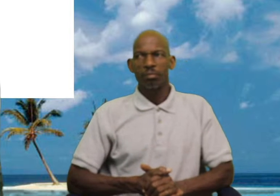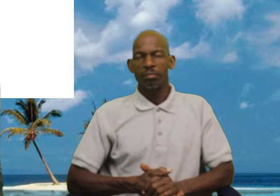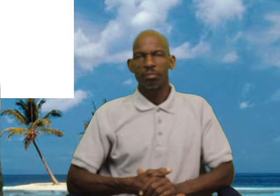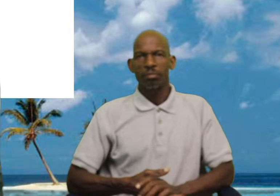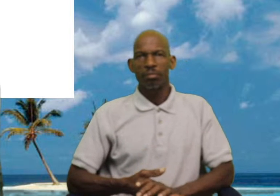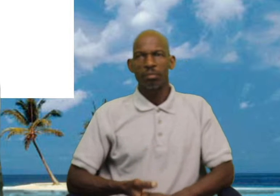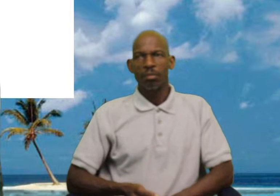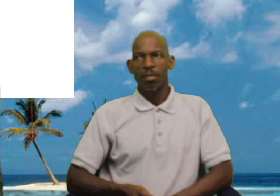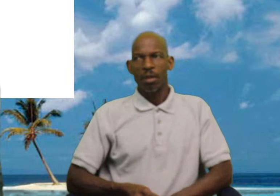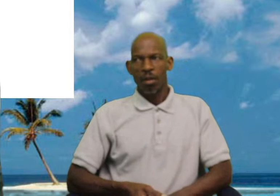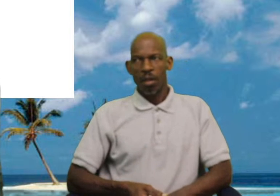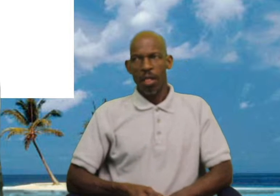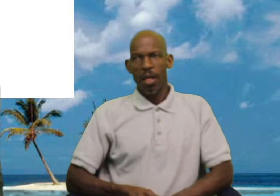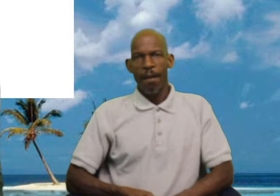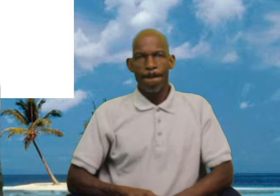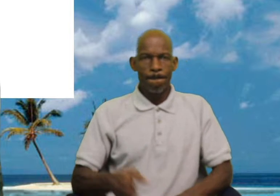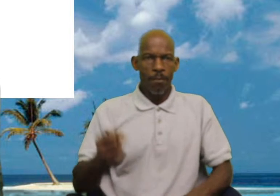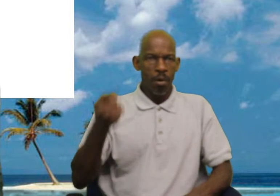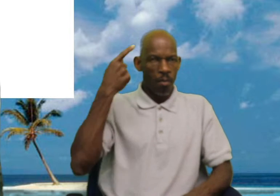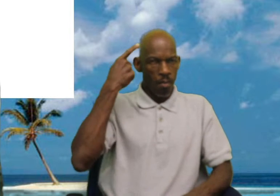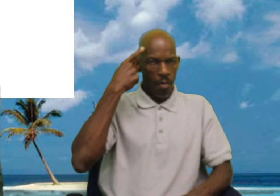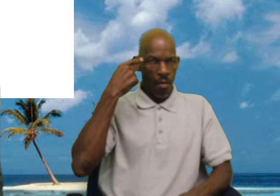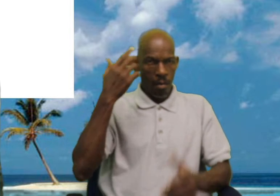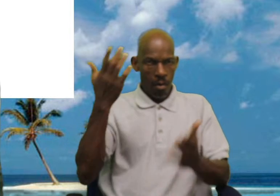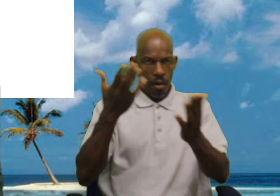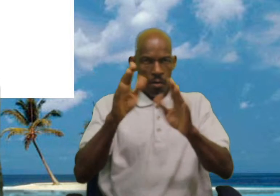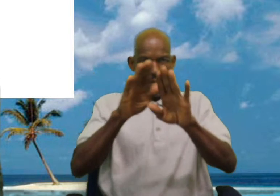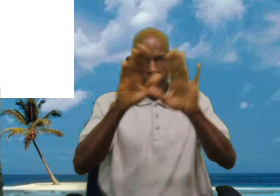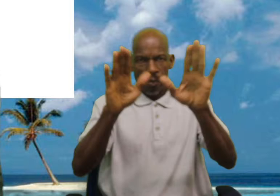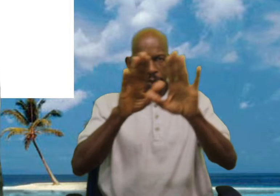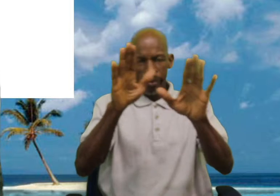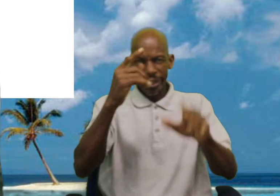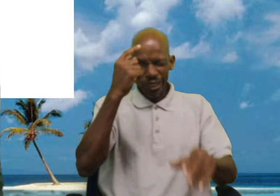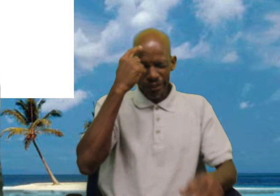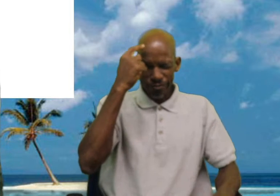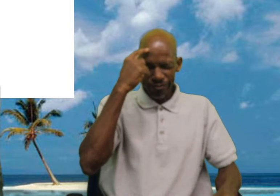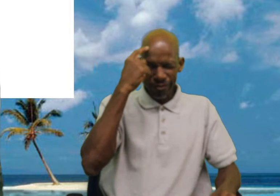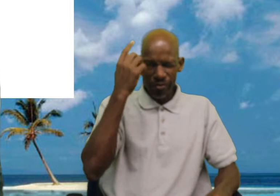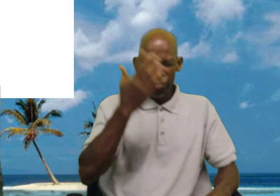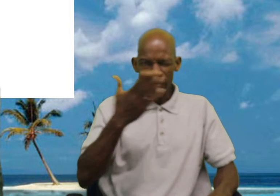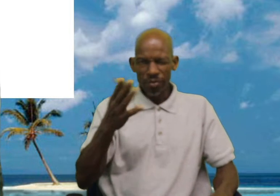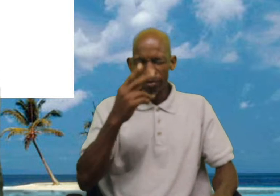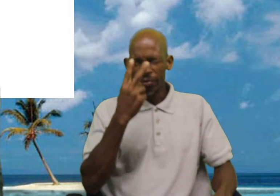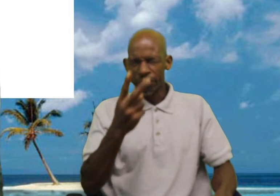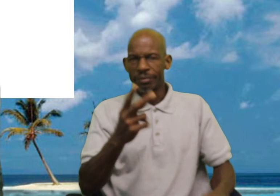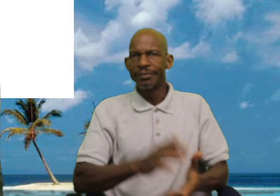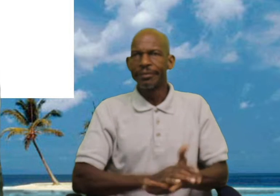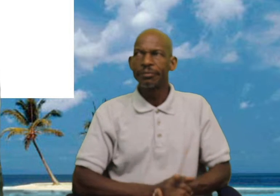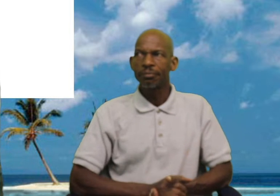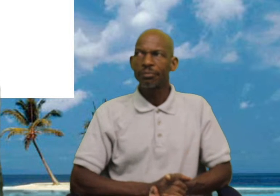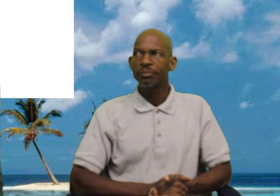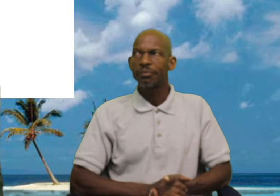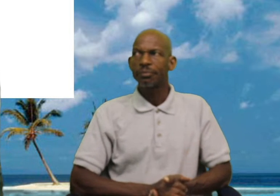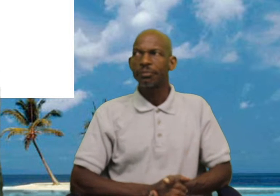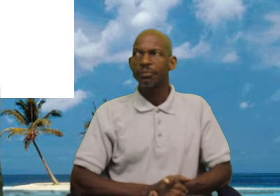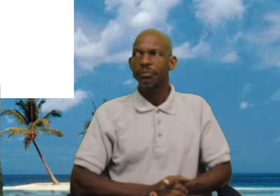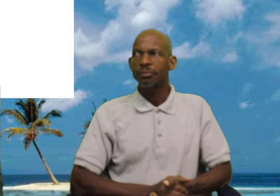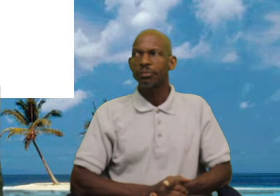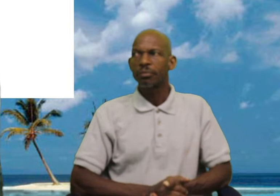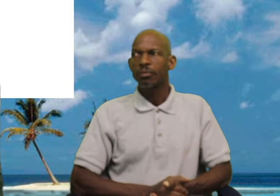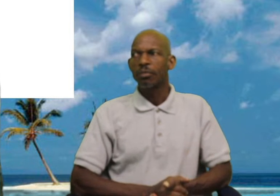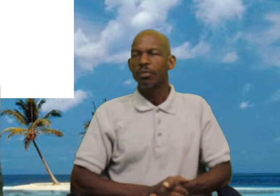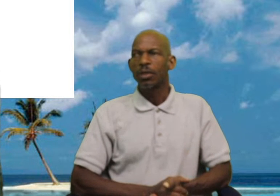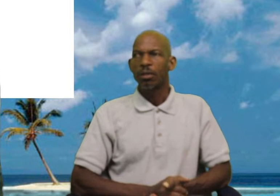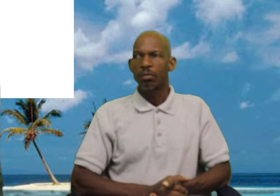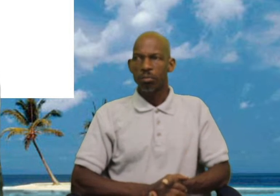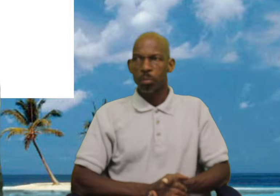And Sabriki was with us last week, and I'm sure we listed the various subject pronouns.